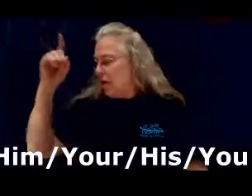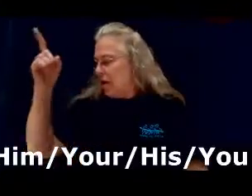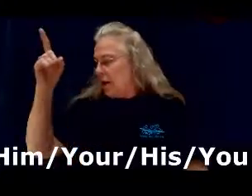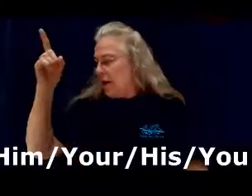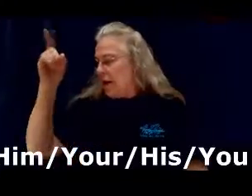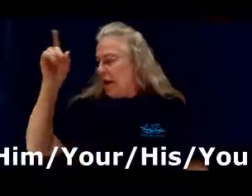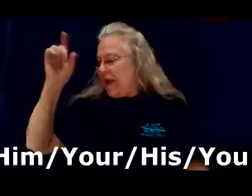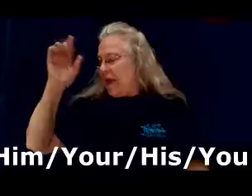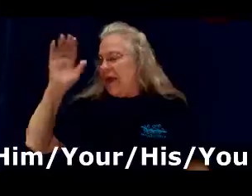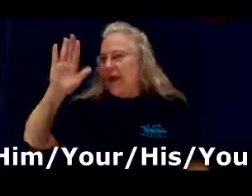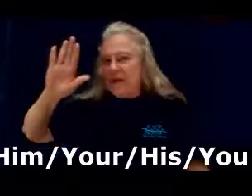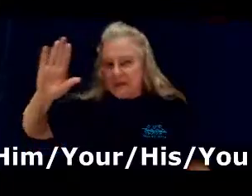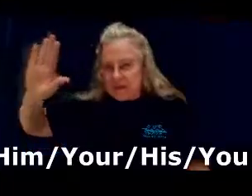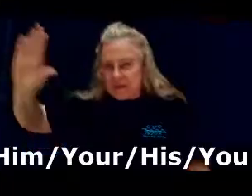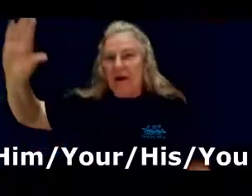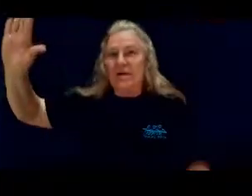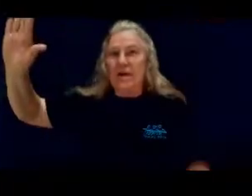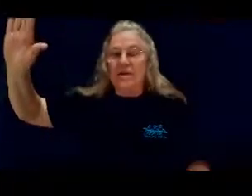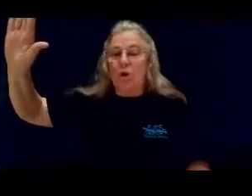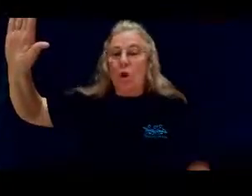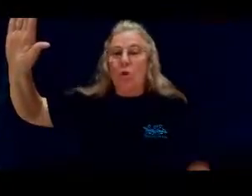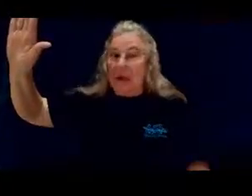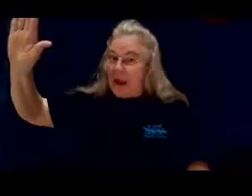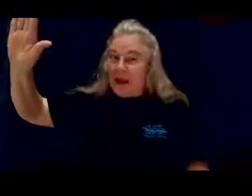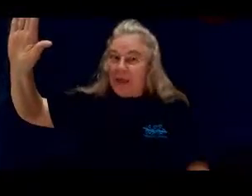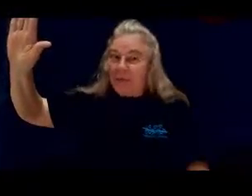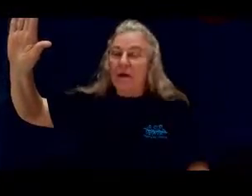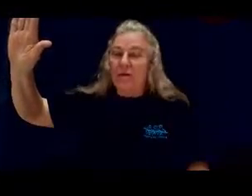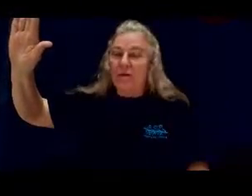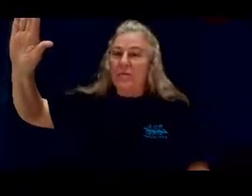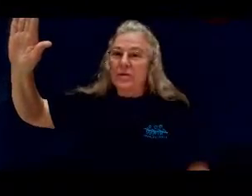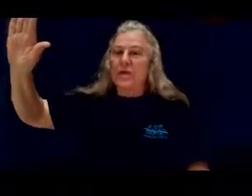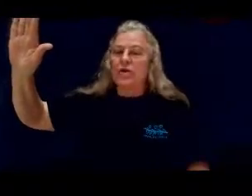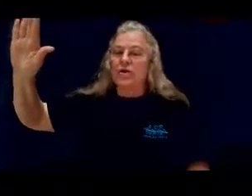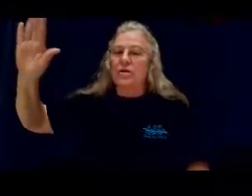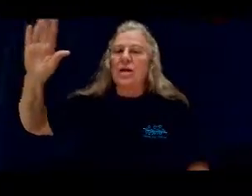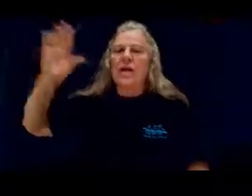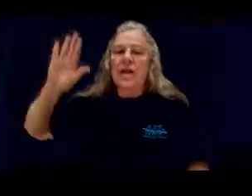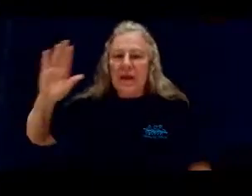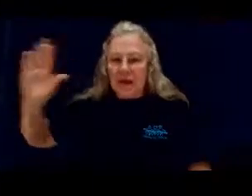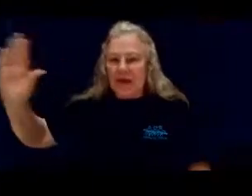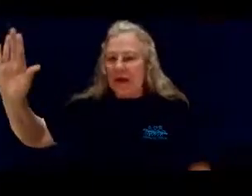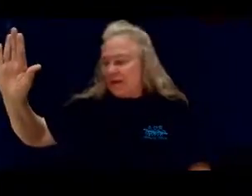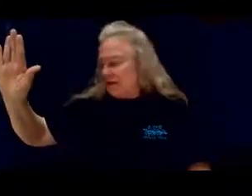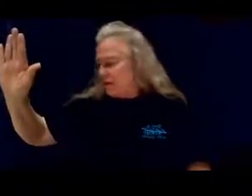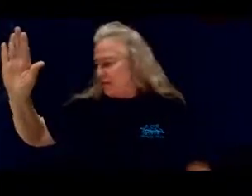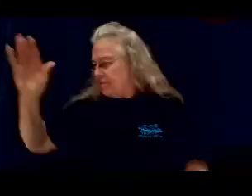him. His now is open hand because it's possession. His.